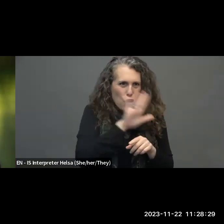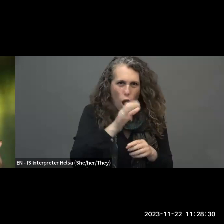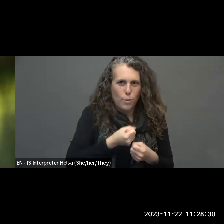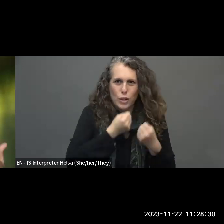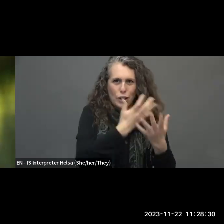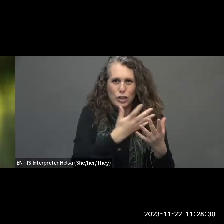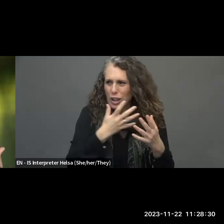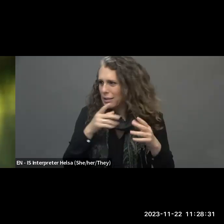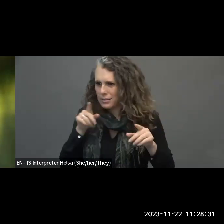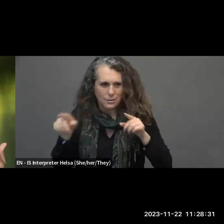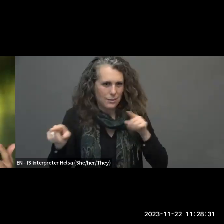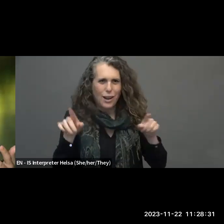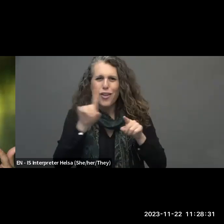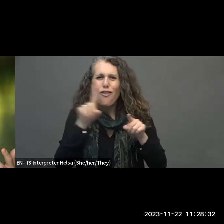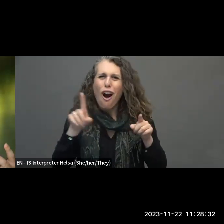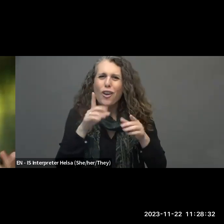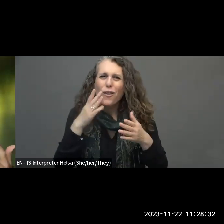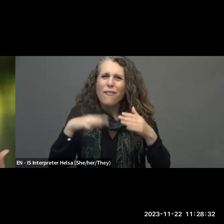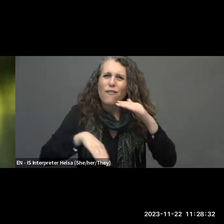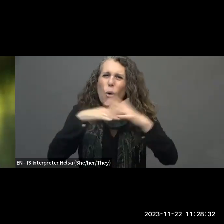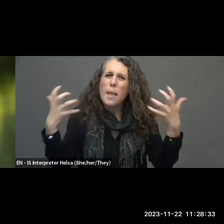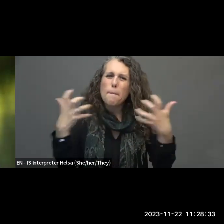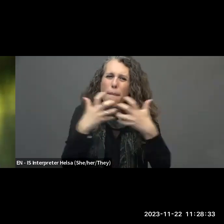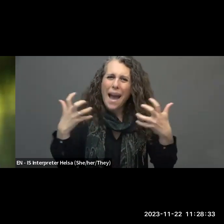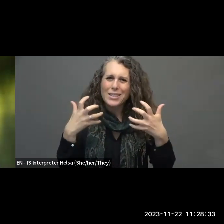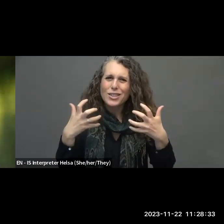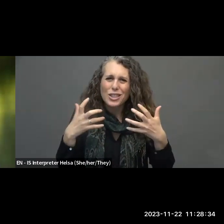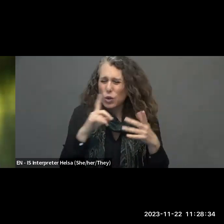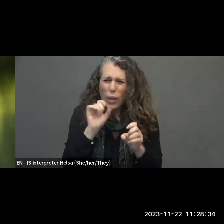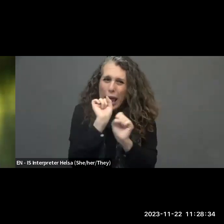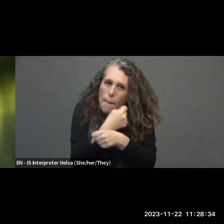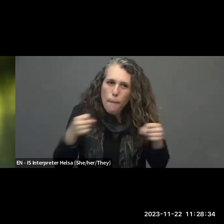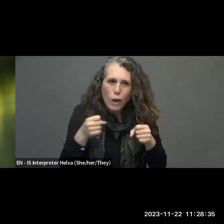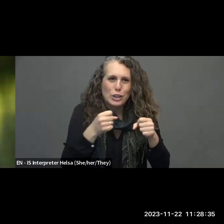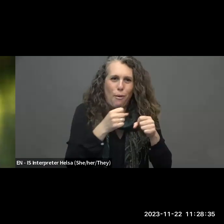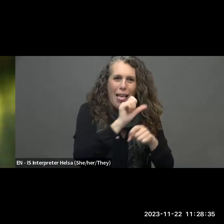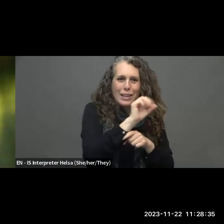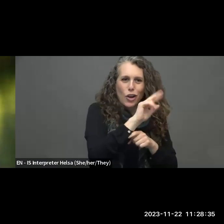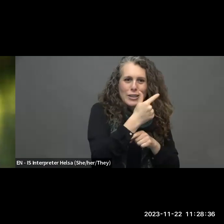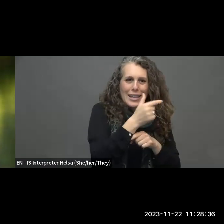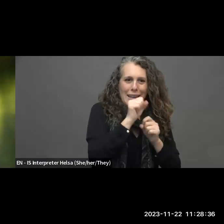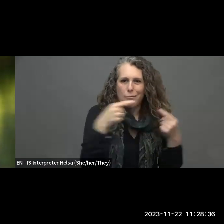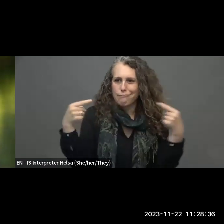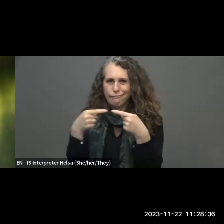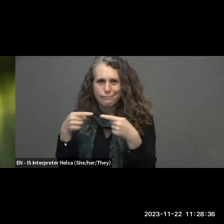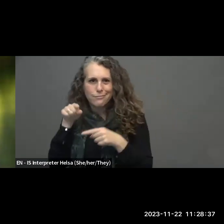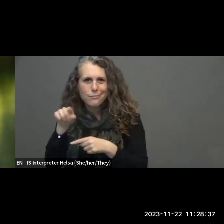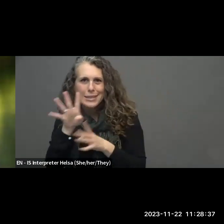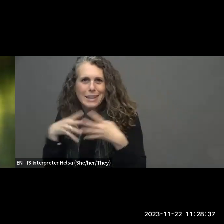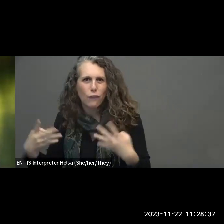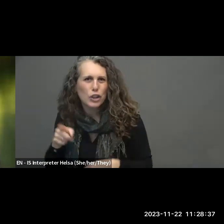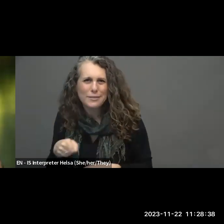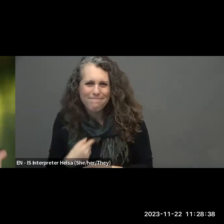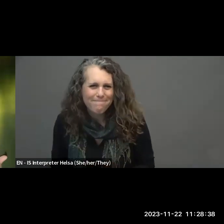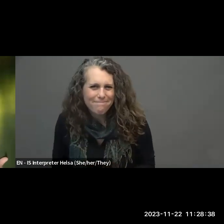involved. So that's why it makes it hard. It's kind of like impossible. And the other thing, it's totally